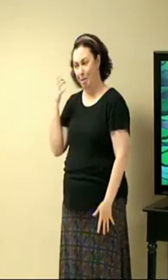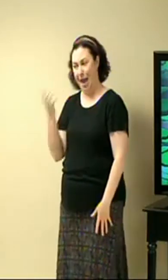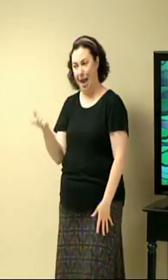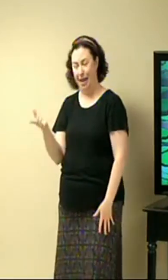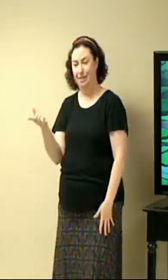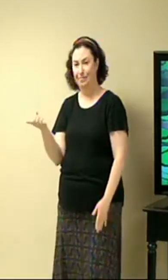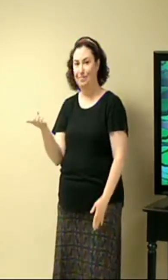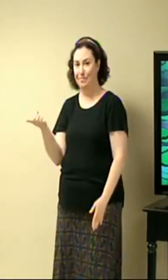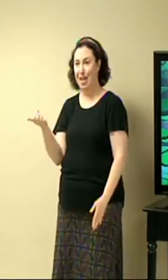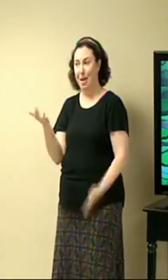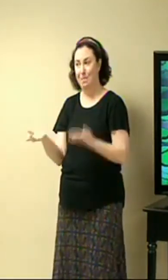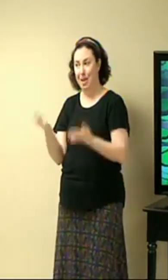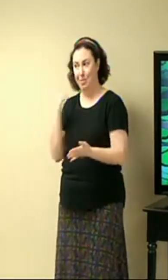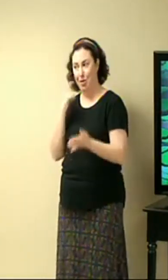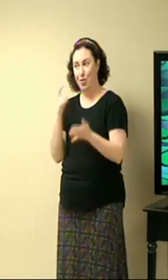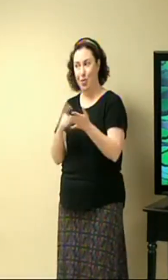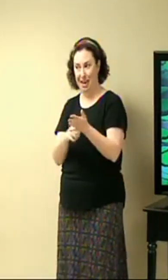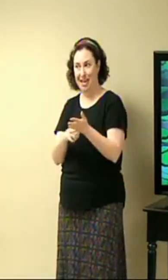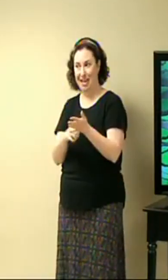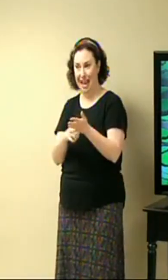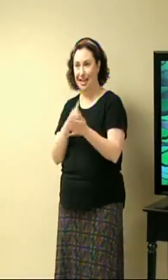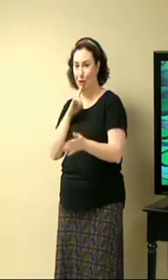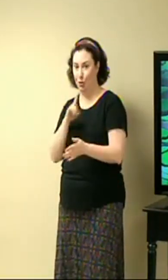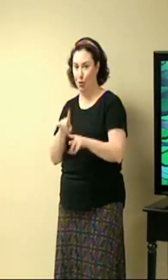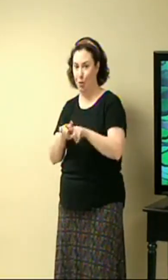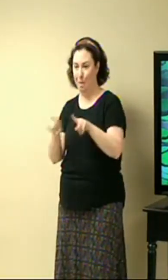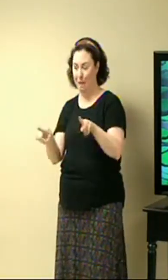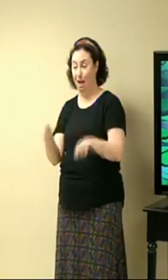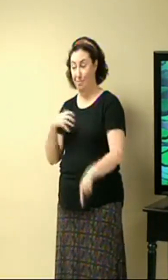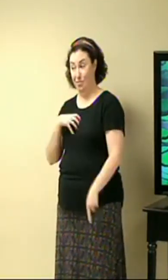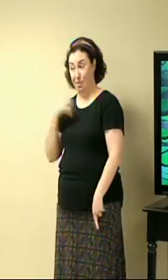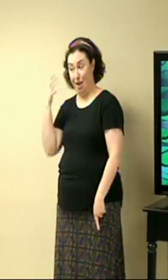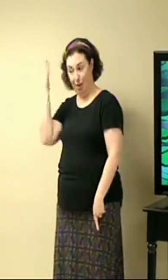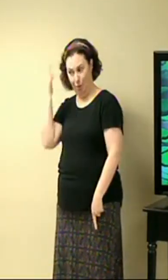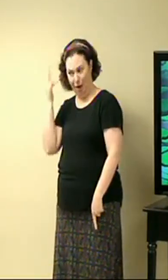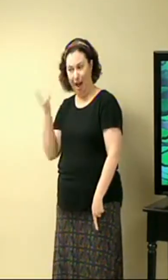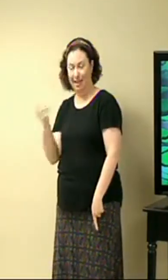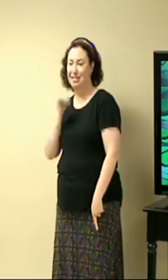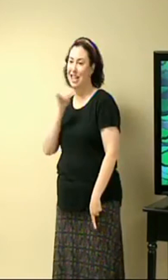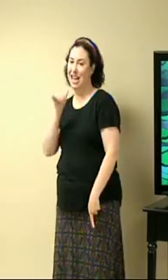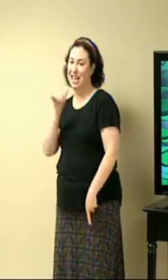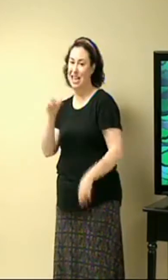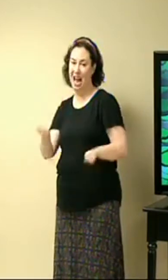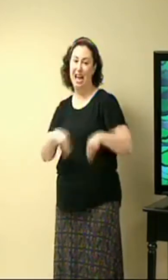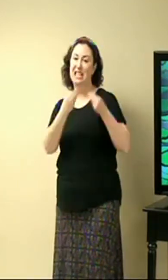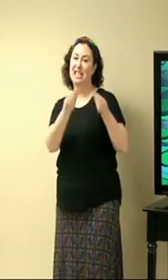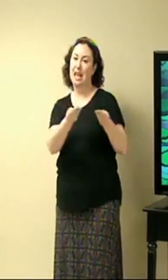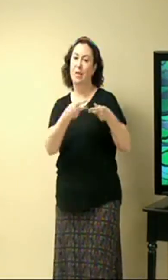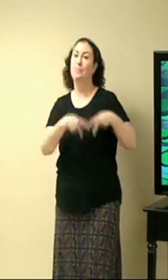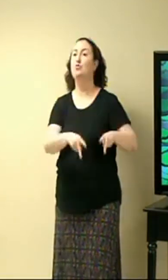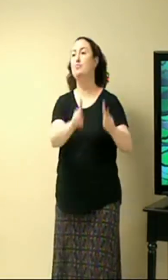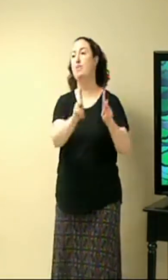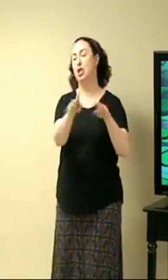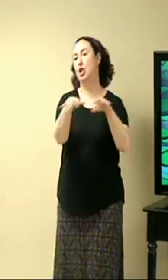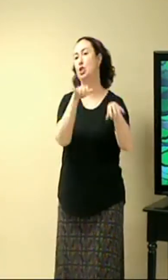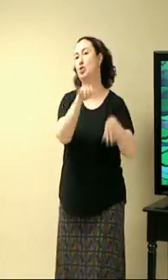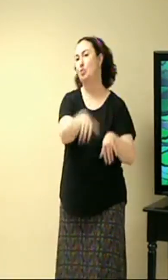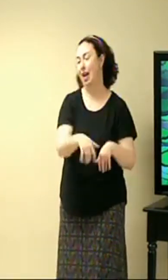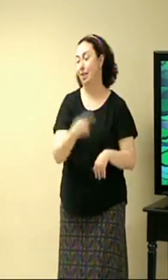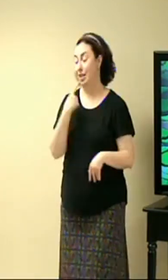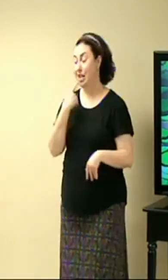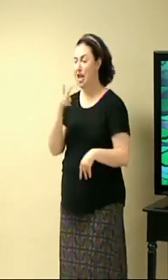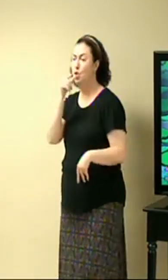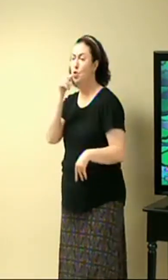did had to be done, but they're mad because they didn't give Jesus the permission or the authority to do it. They say, who gave you this authority? This is Jesus'